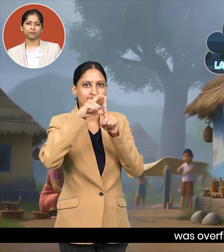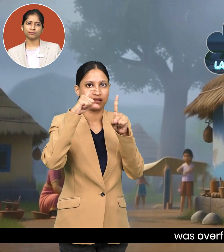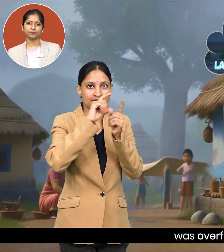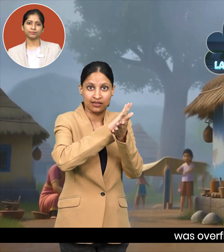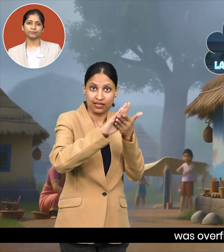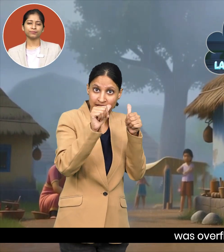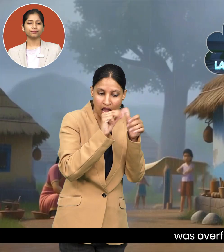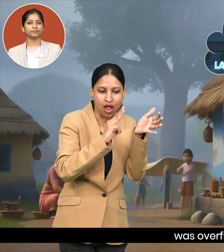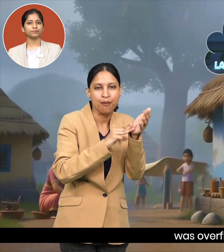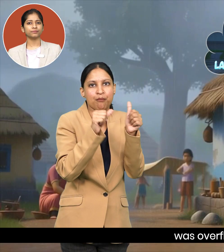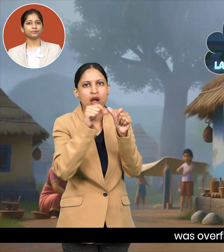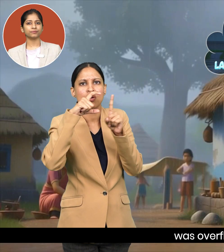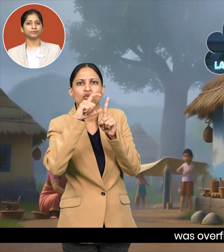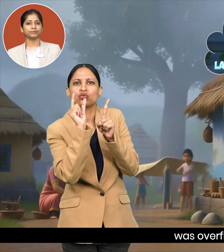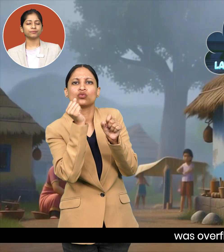overflowing.